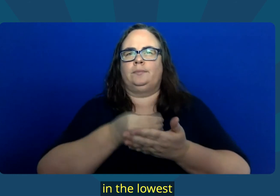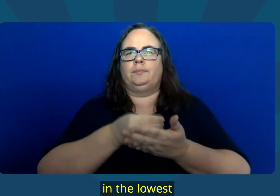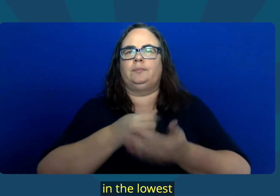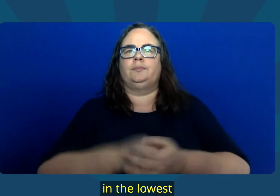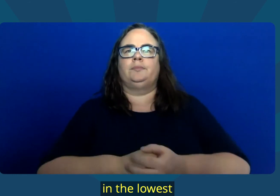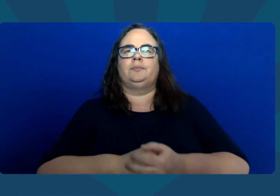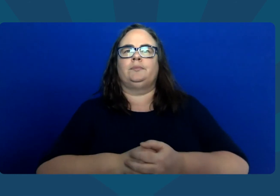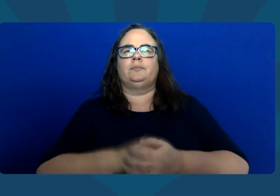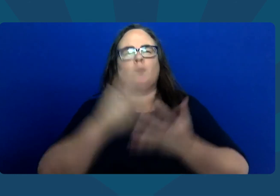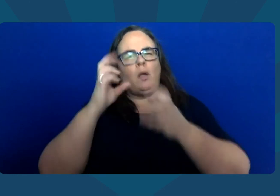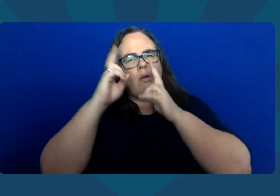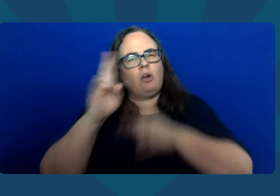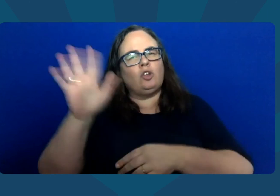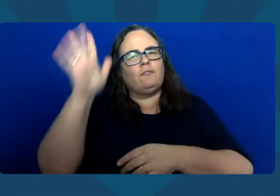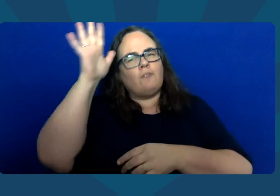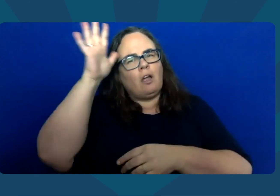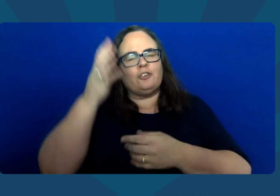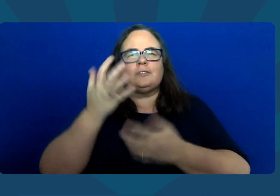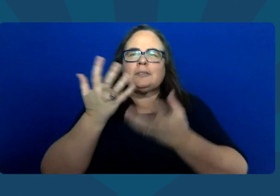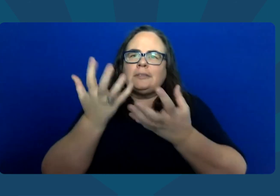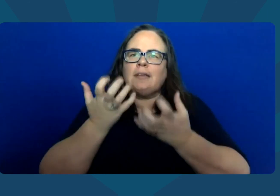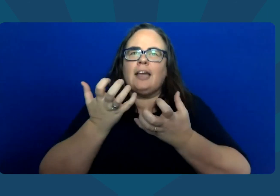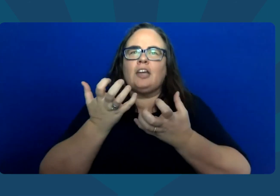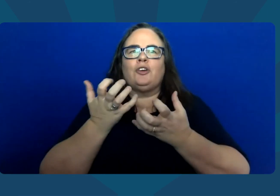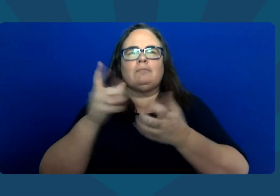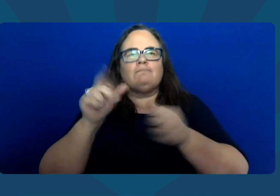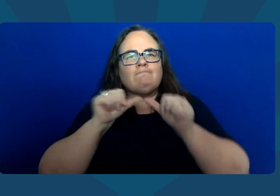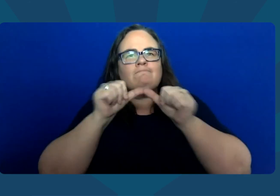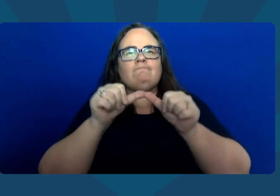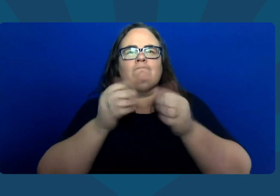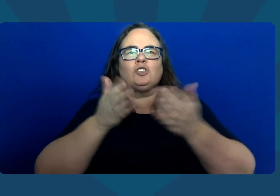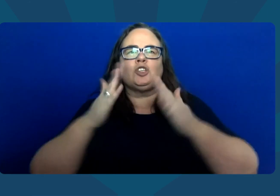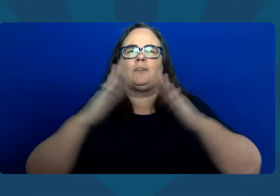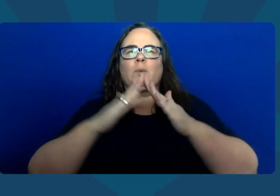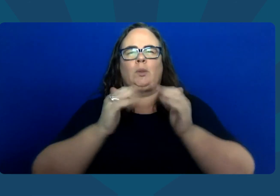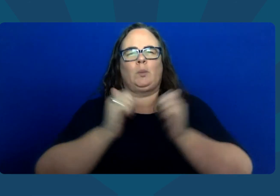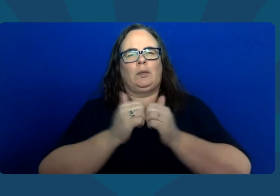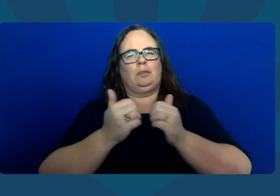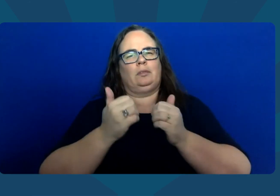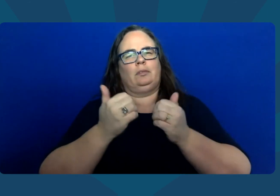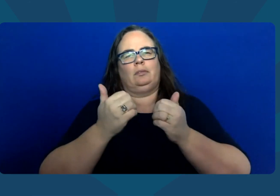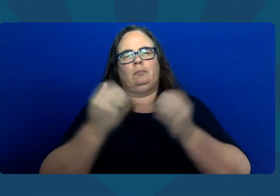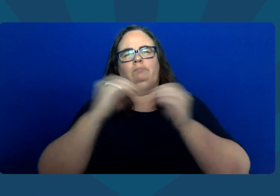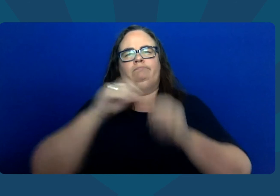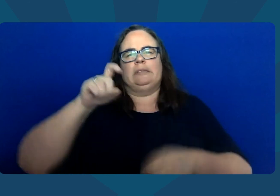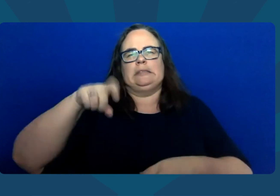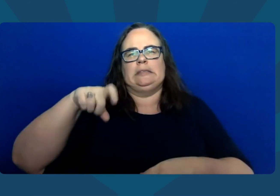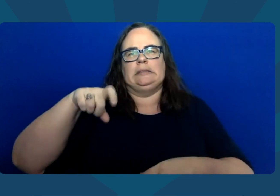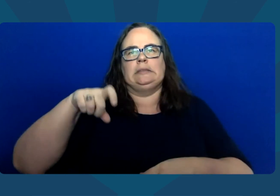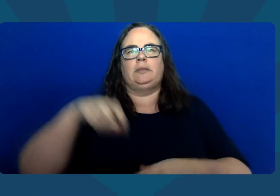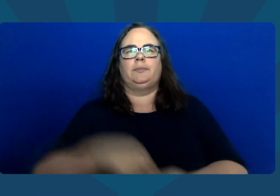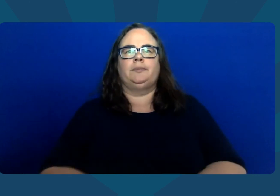Phoenix, honoring her father's desire that she serve communities with the greatest needs.